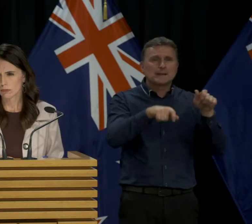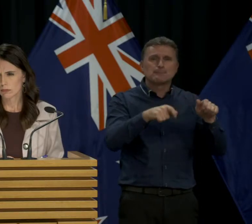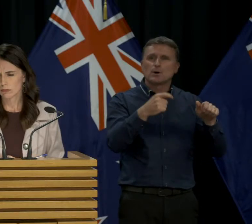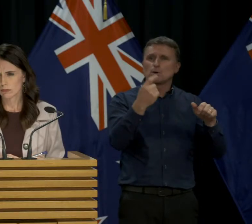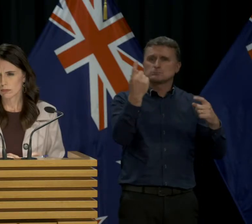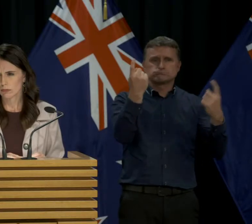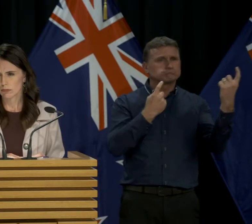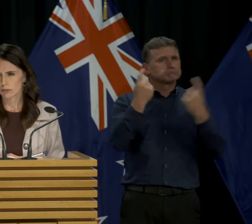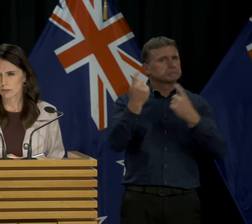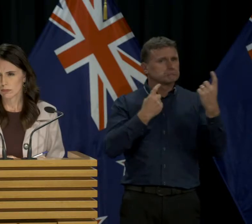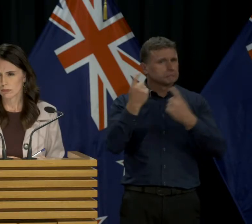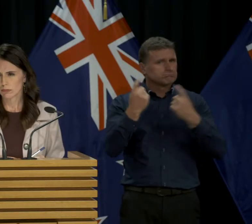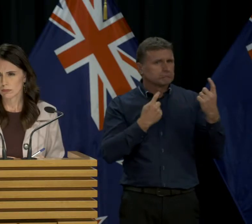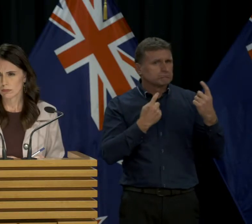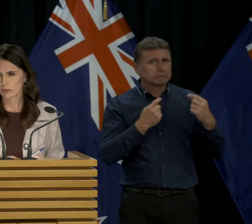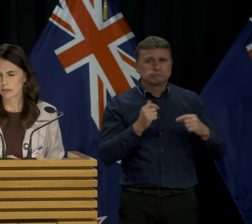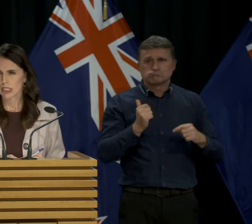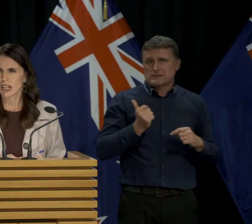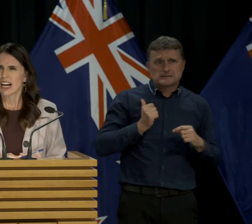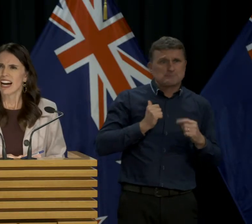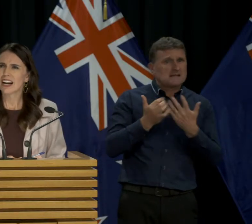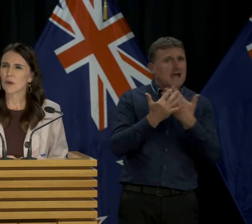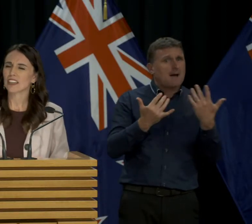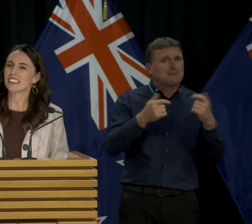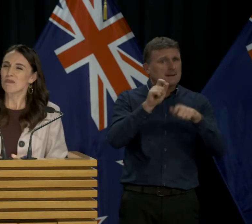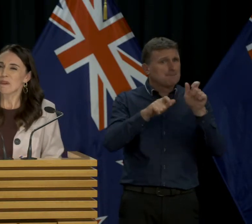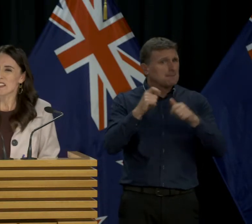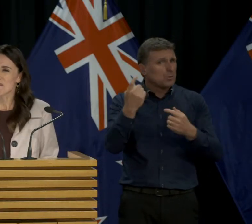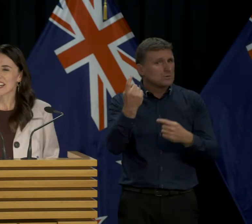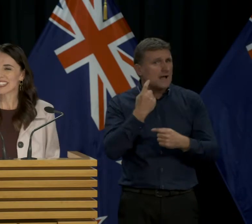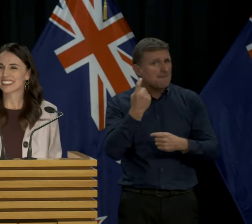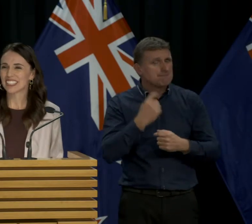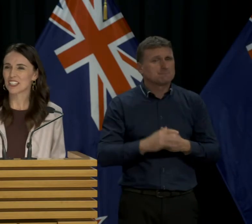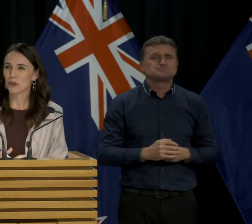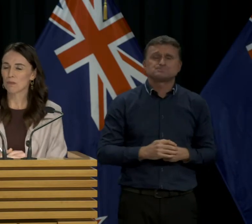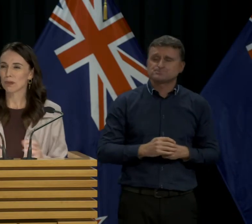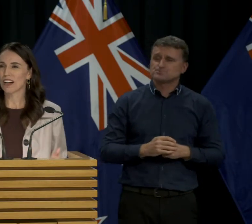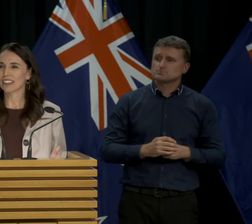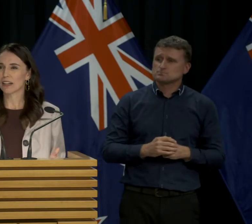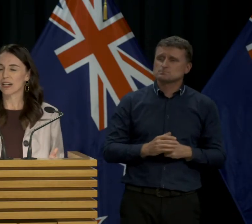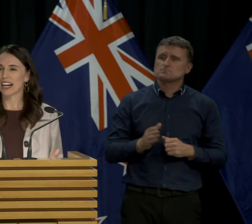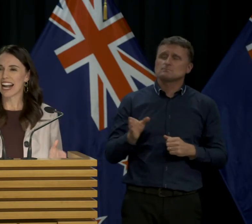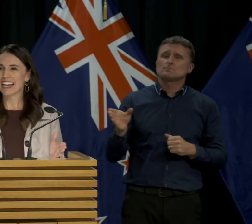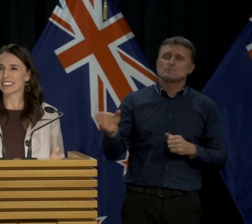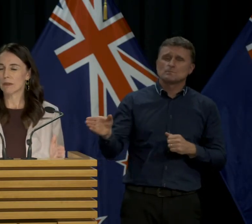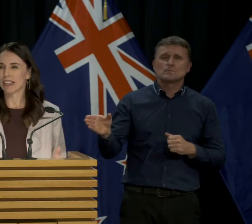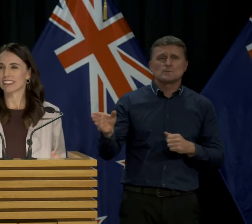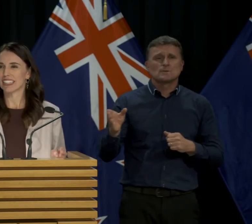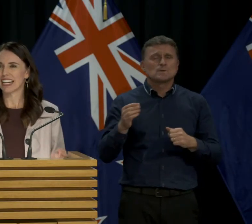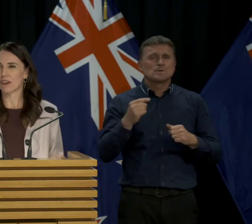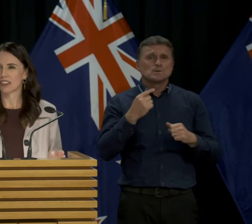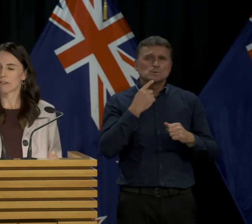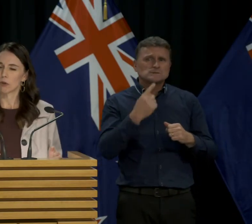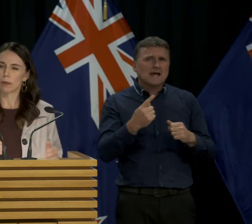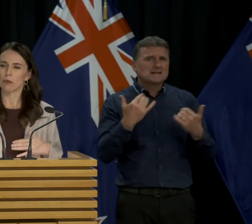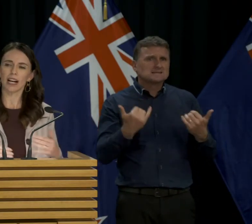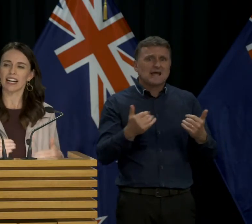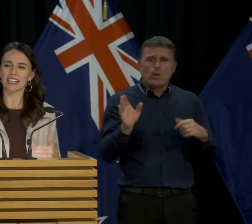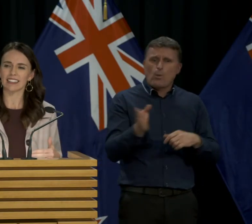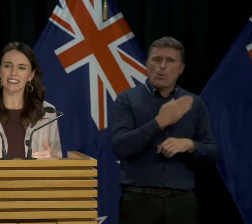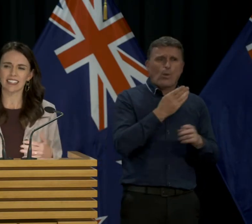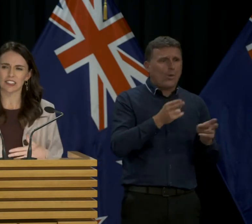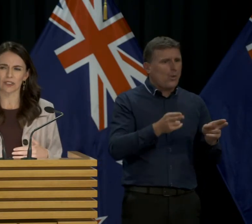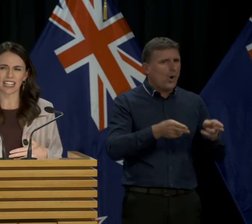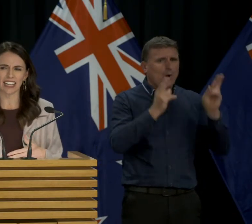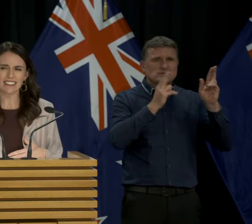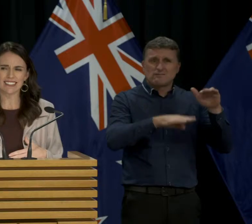come in with any extra MIQ capacity? I guess the point that I'm making is that you're implying that we are at capacity now and therefore people can't